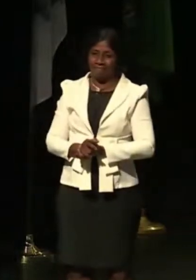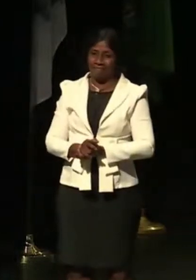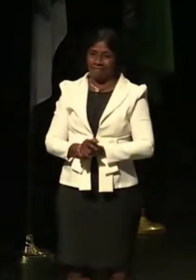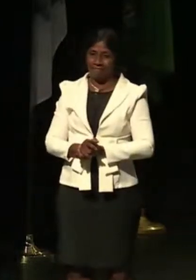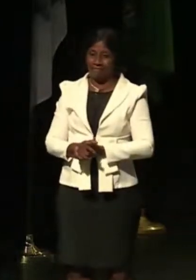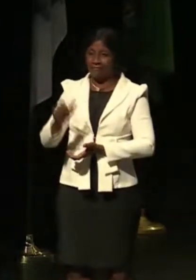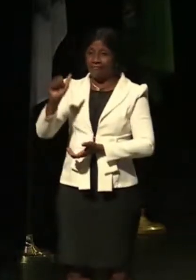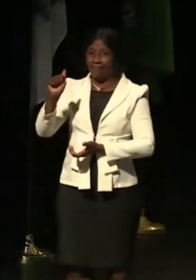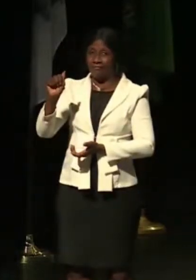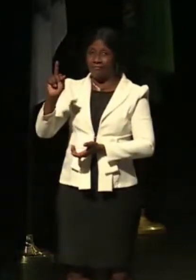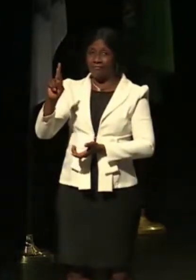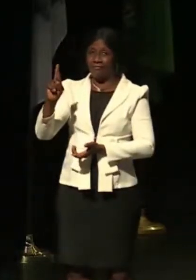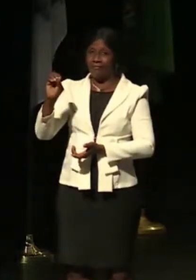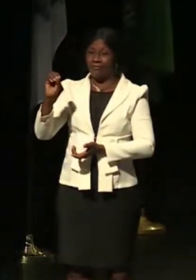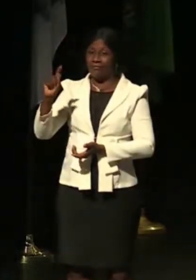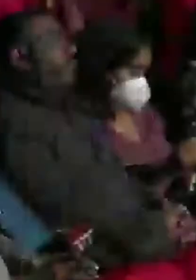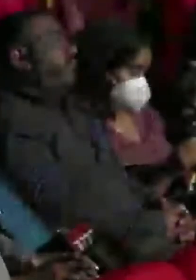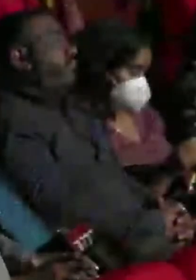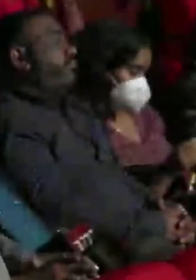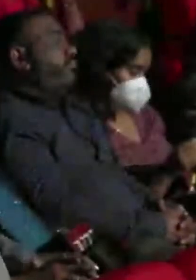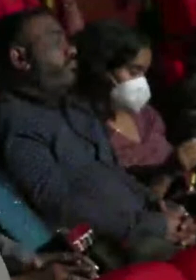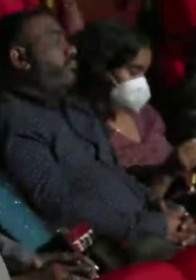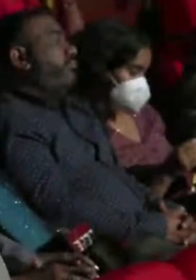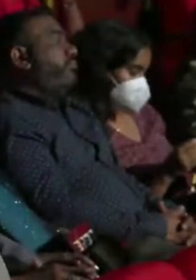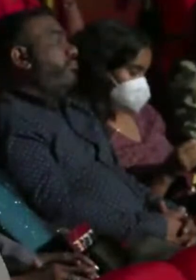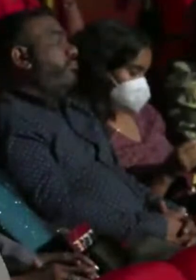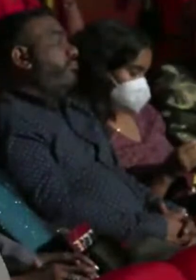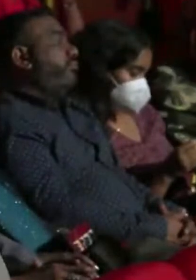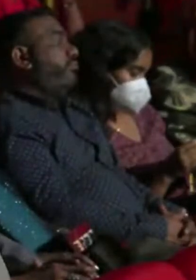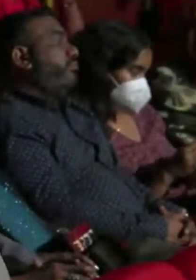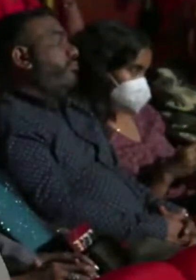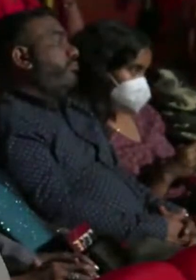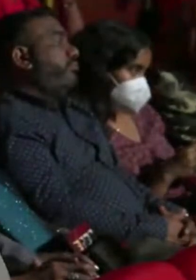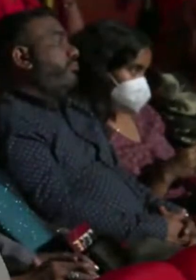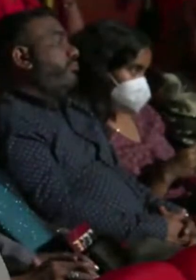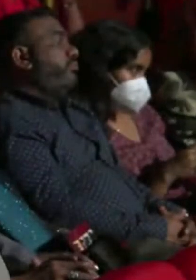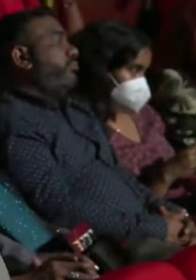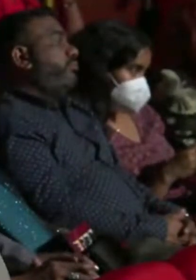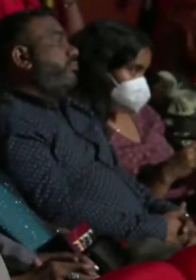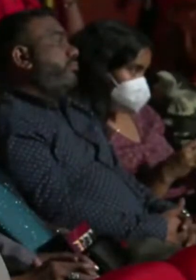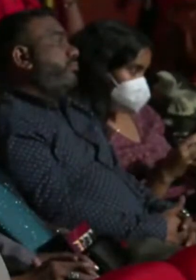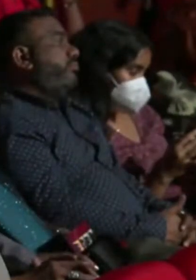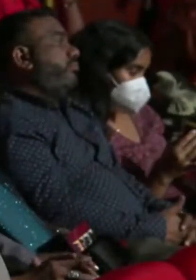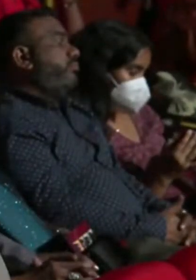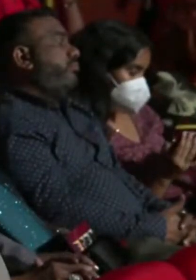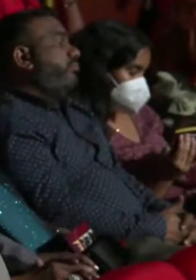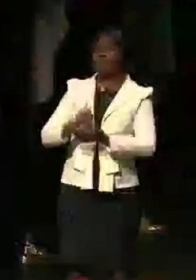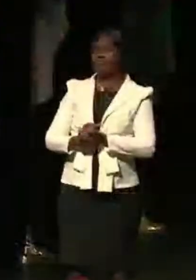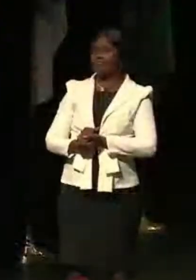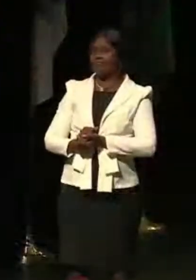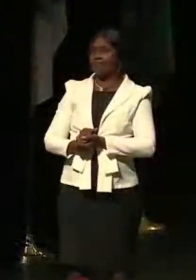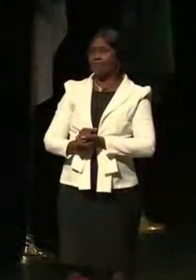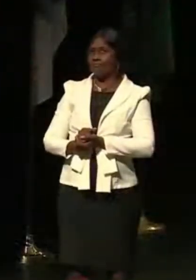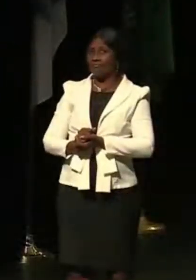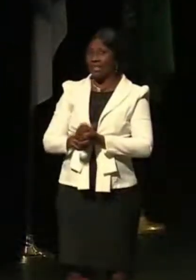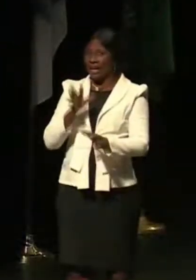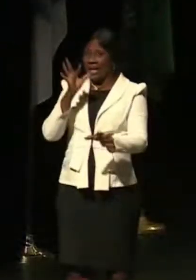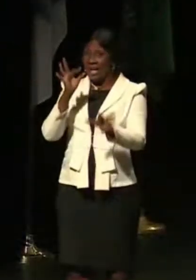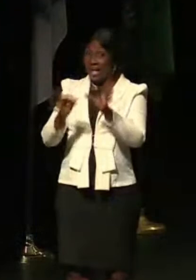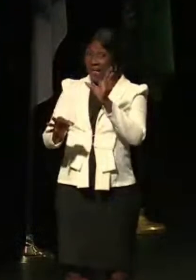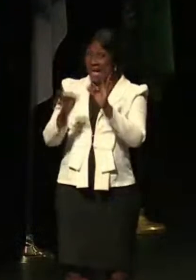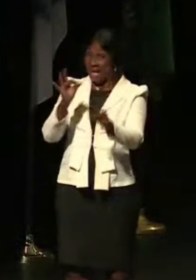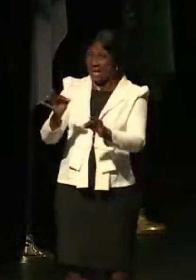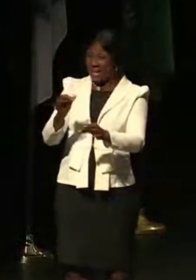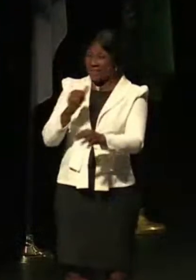Aristotle has said that about happiness, no one would call a man ideally happy if he has not